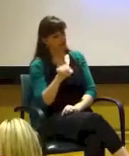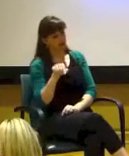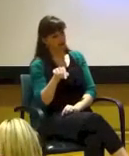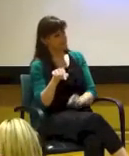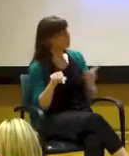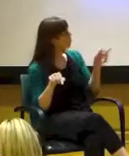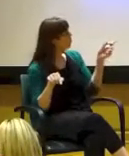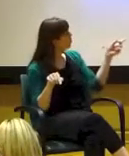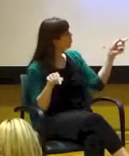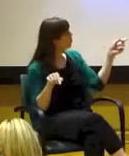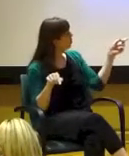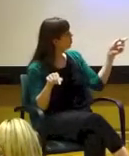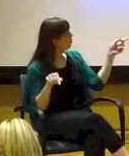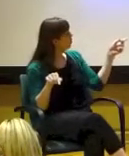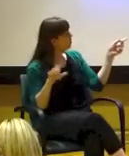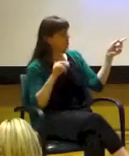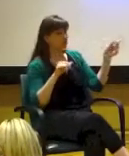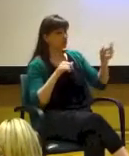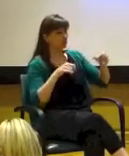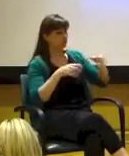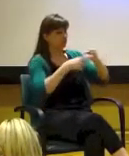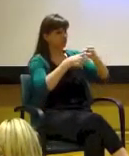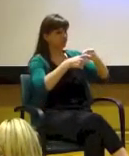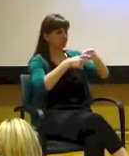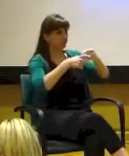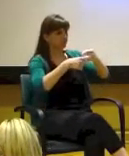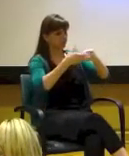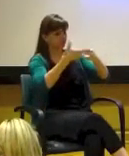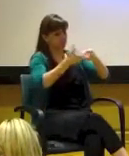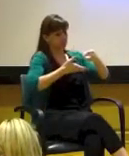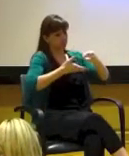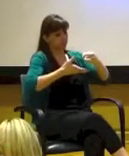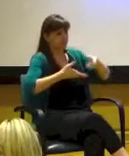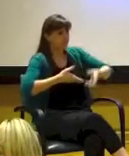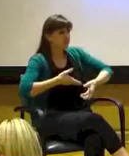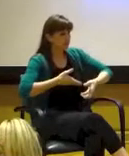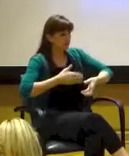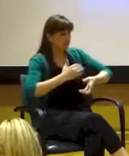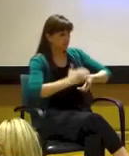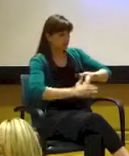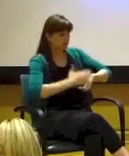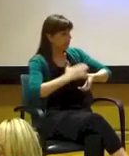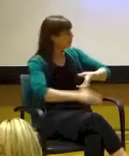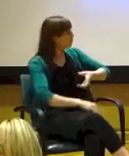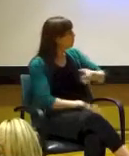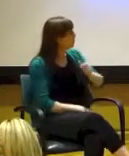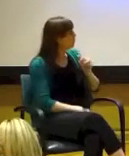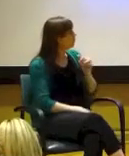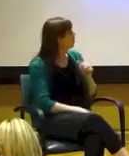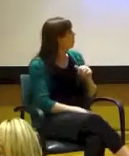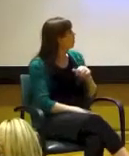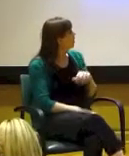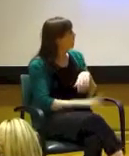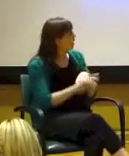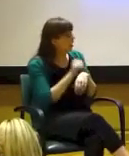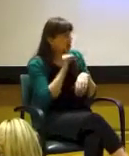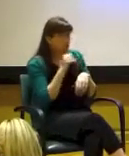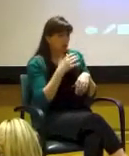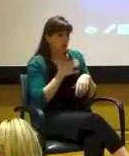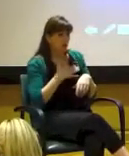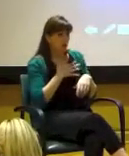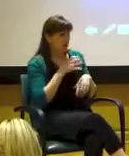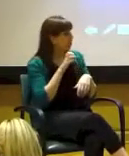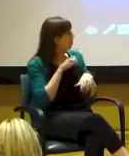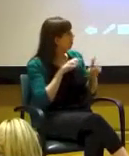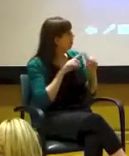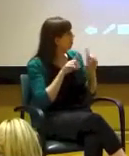image it's a cross-section, front to back, across the lower body. I don't know if you can appreciate there,